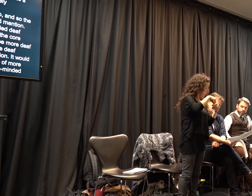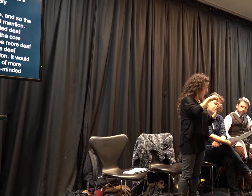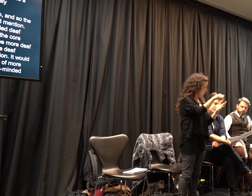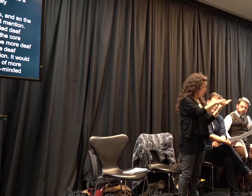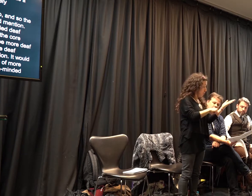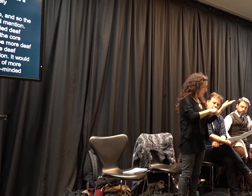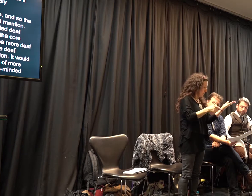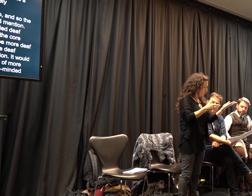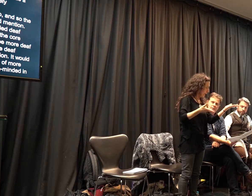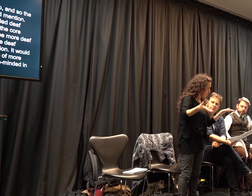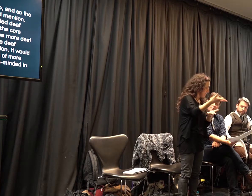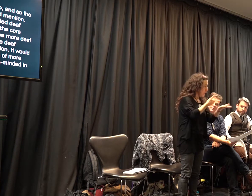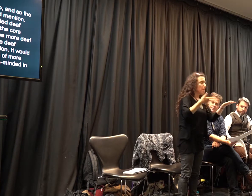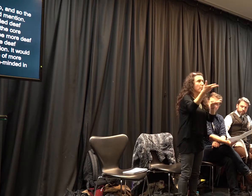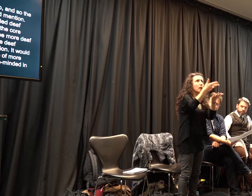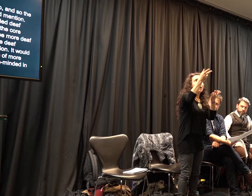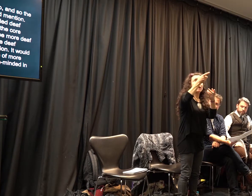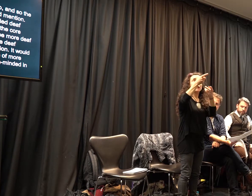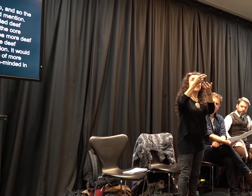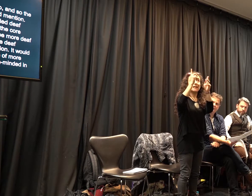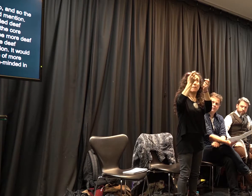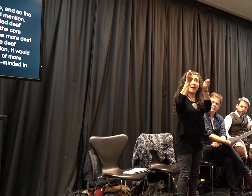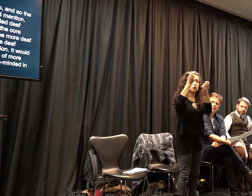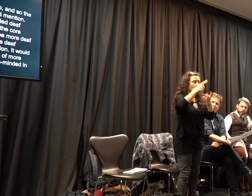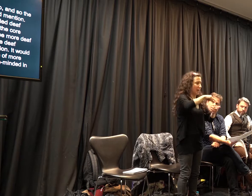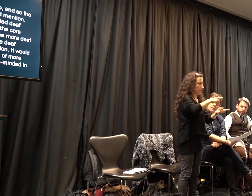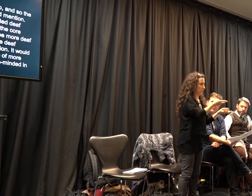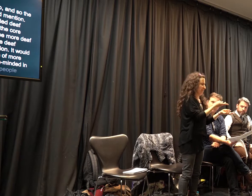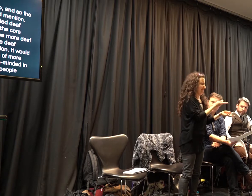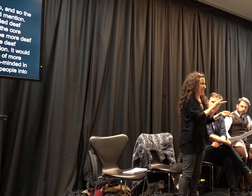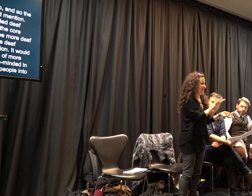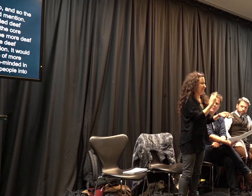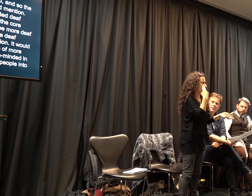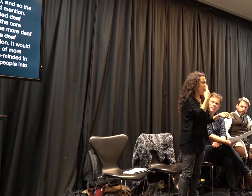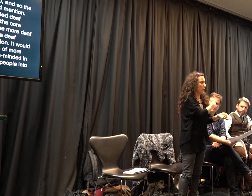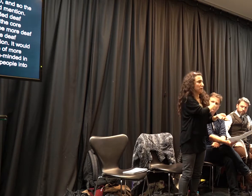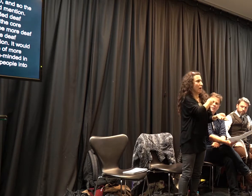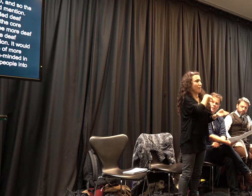in how to change it and how to integrate deaf people into their programme.